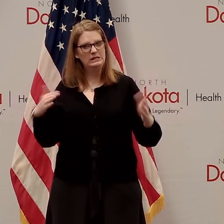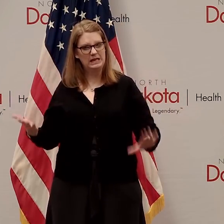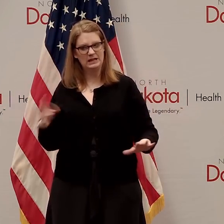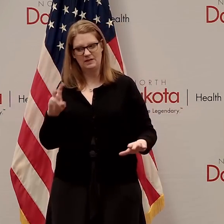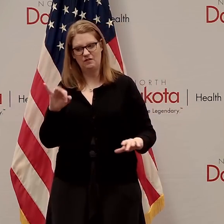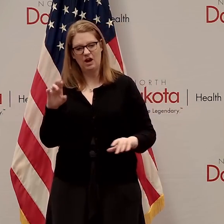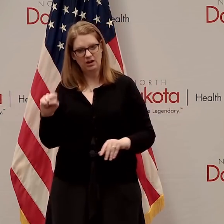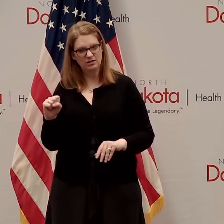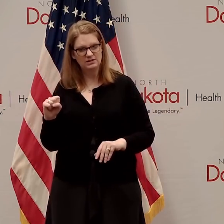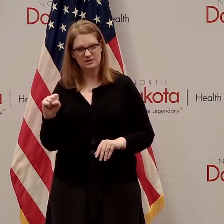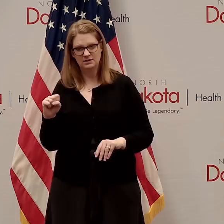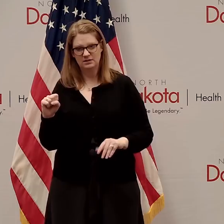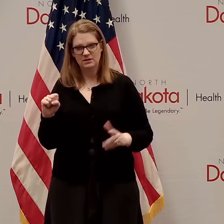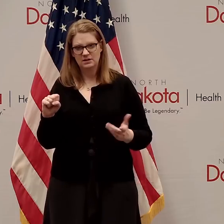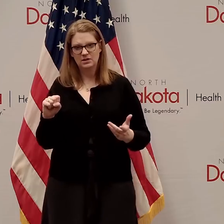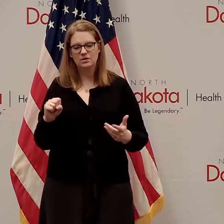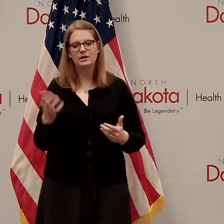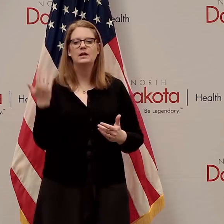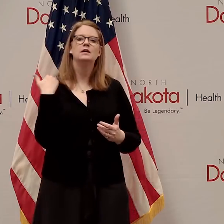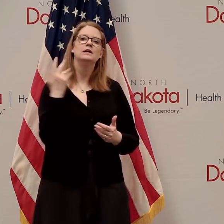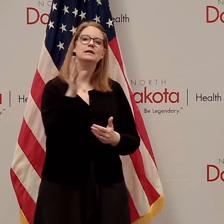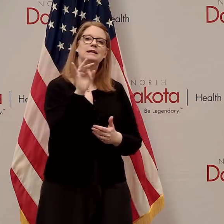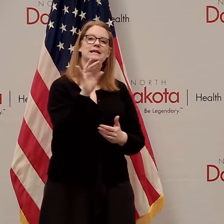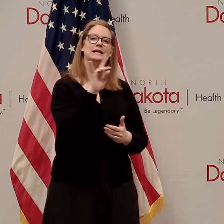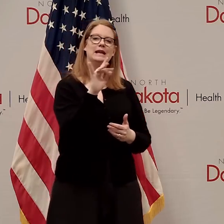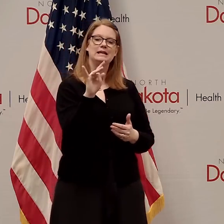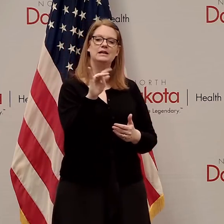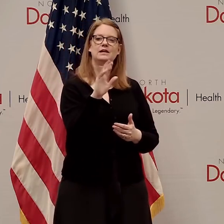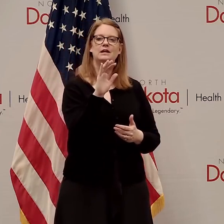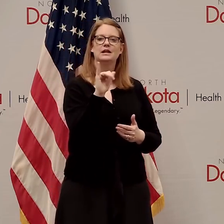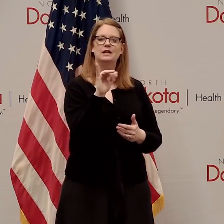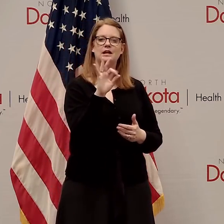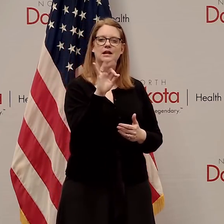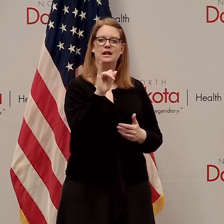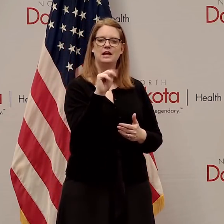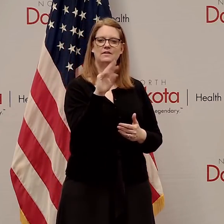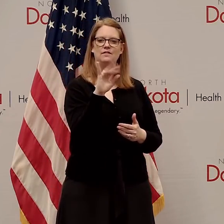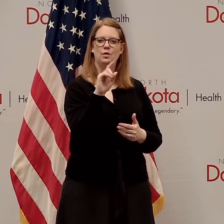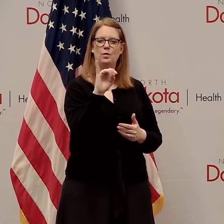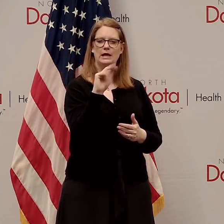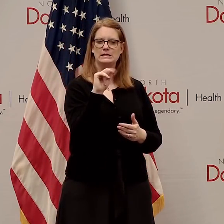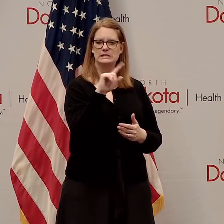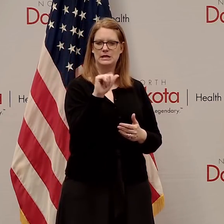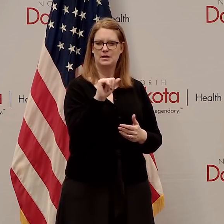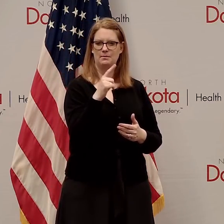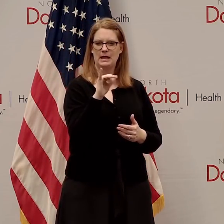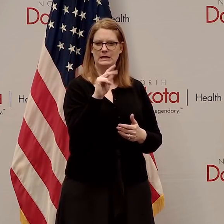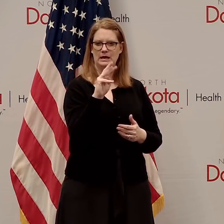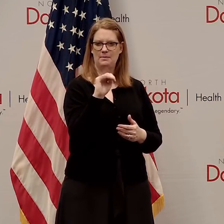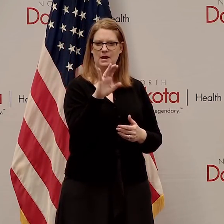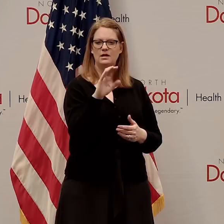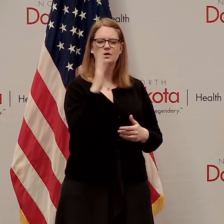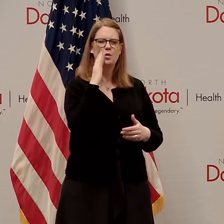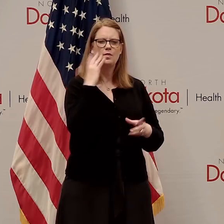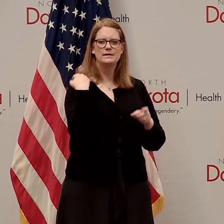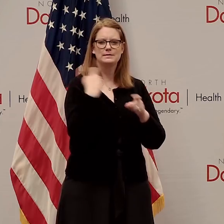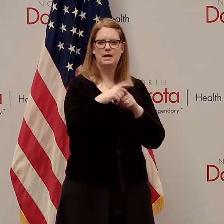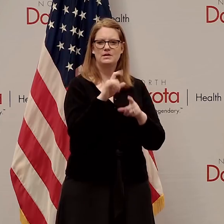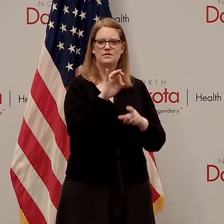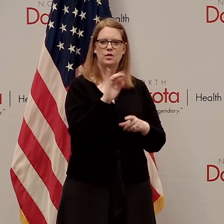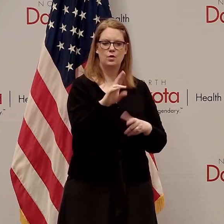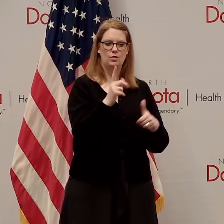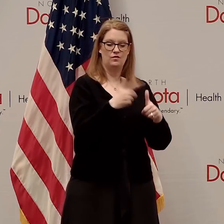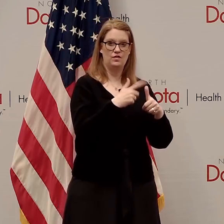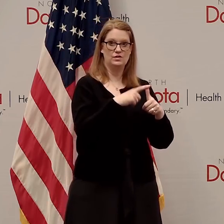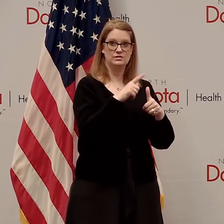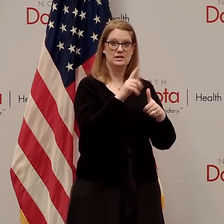done virus season. In the 1918 influenza pandemic, which has also been called the Spanish flu, first wave hit in March.